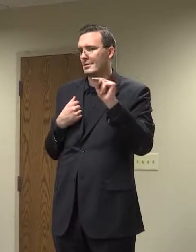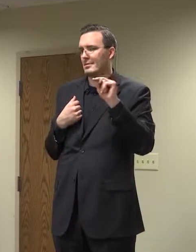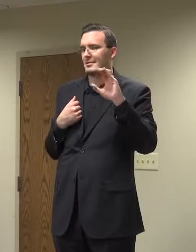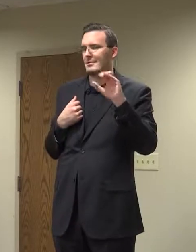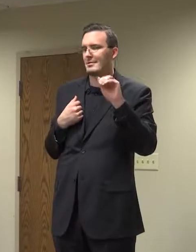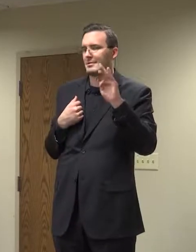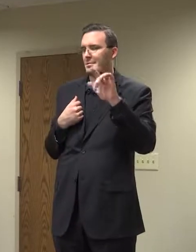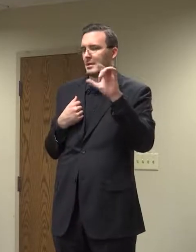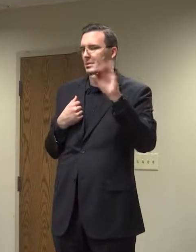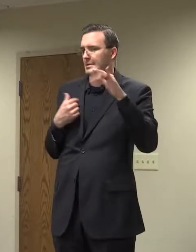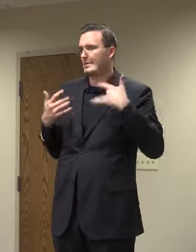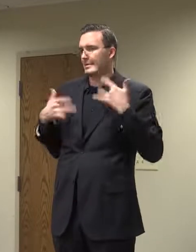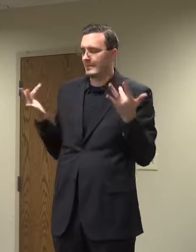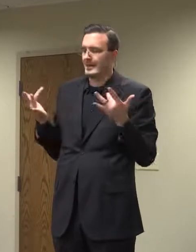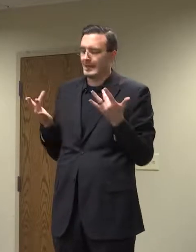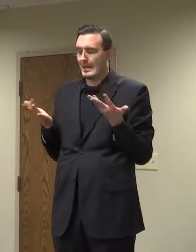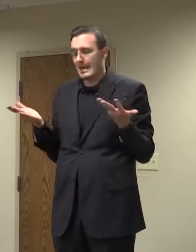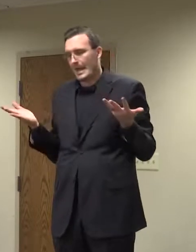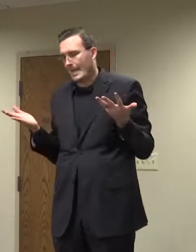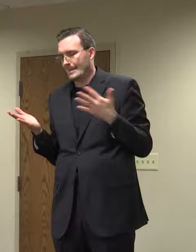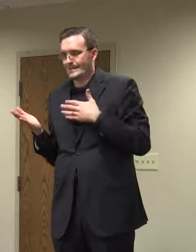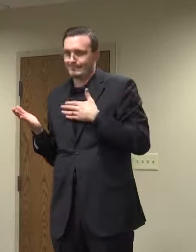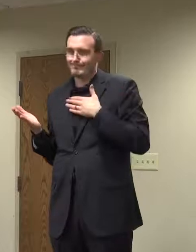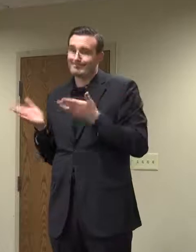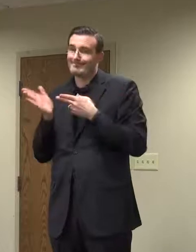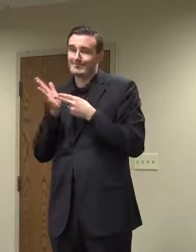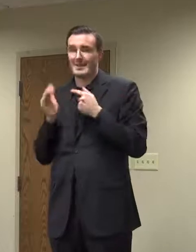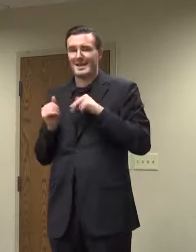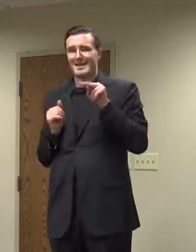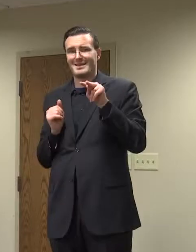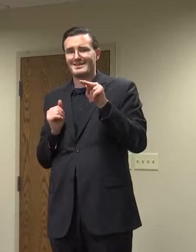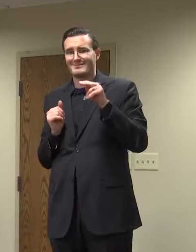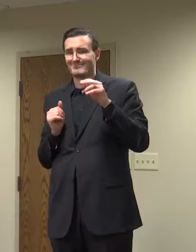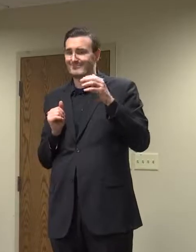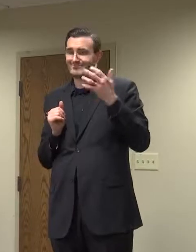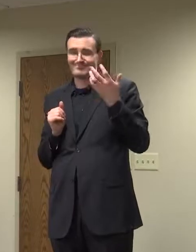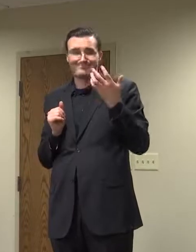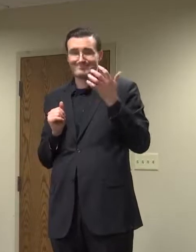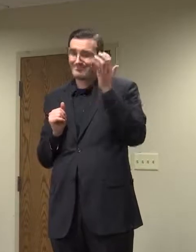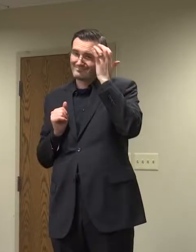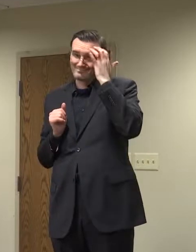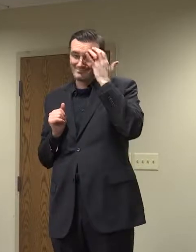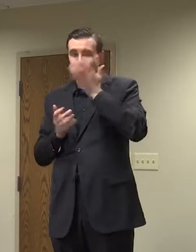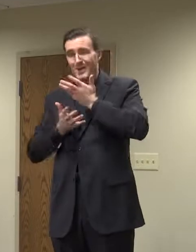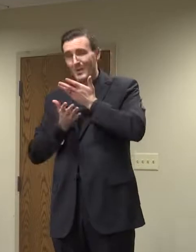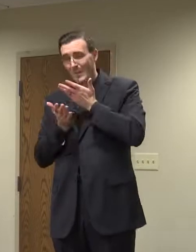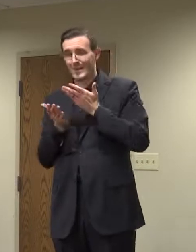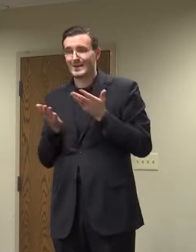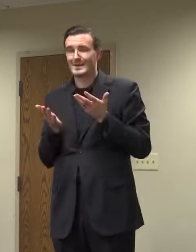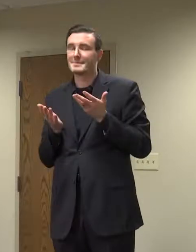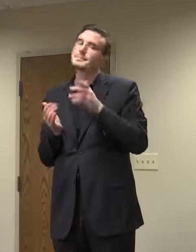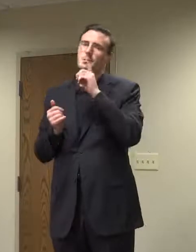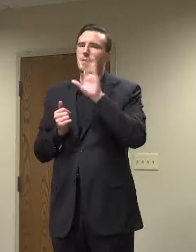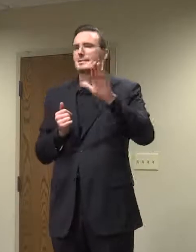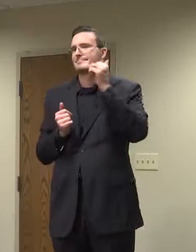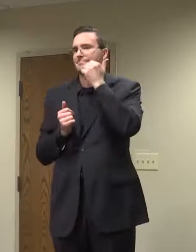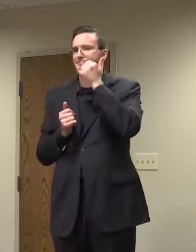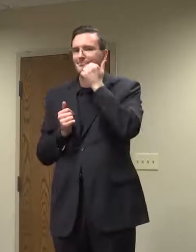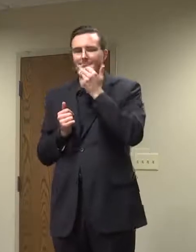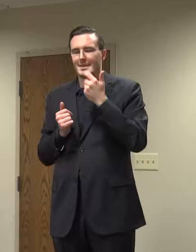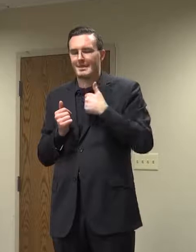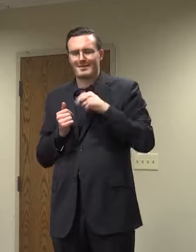lacks logic. If you look at, quite a few things that he does lacks logic to me. The fact that he didn't